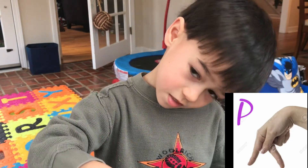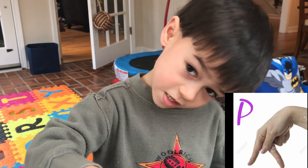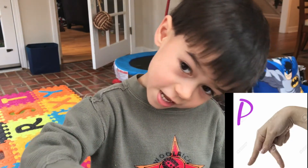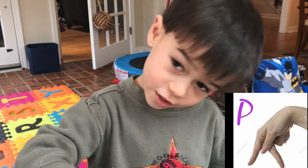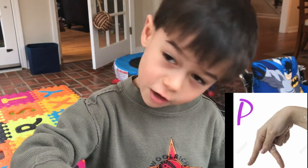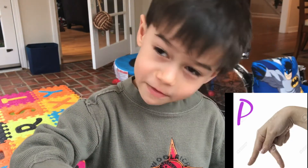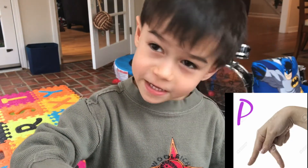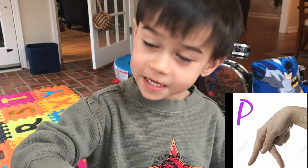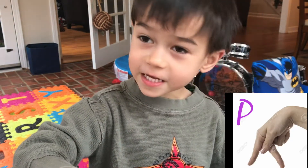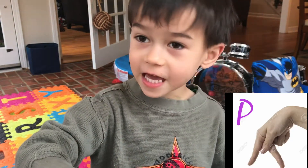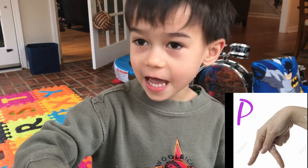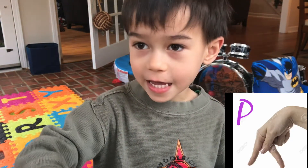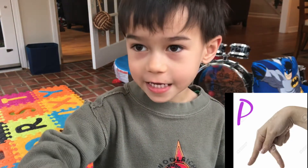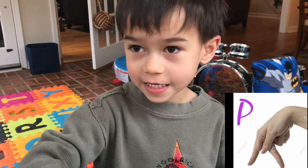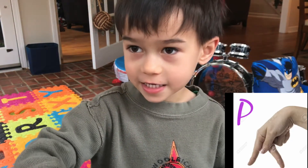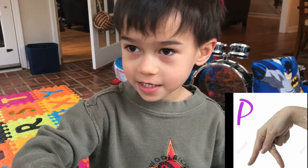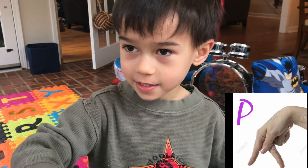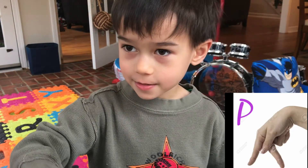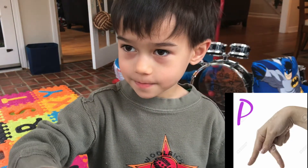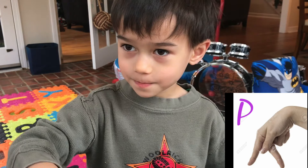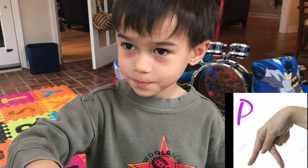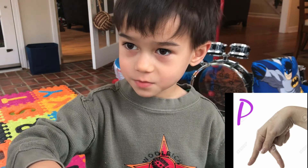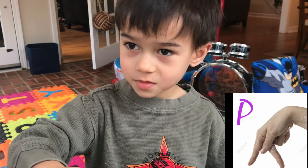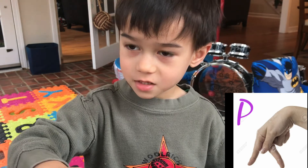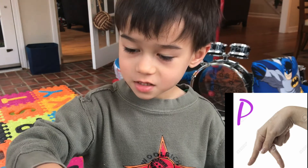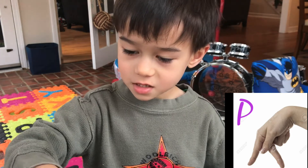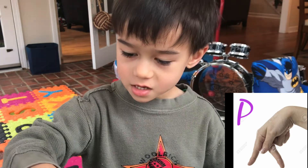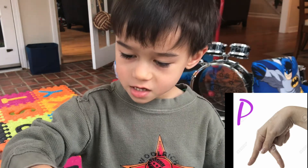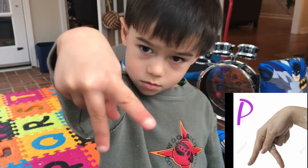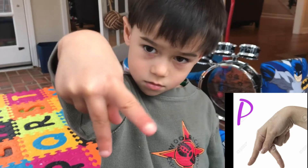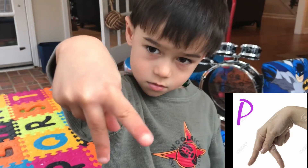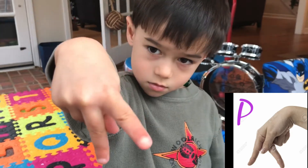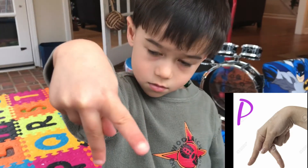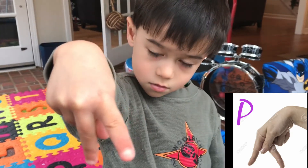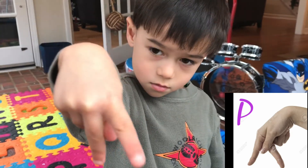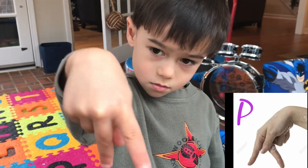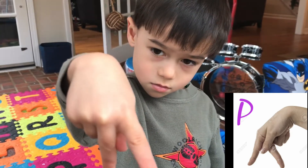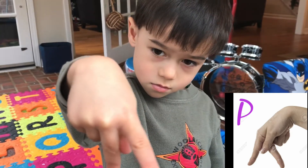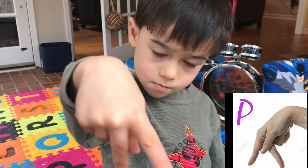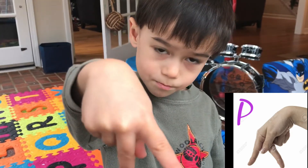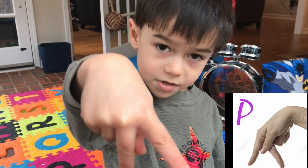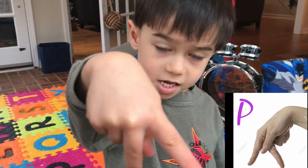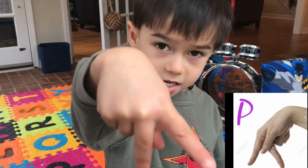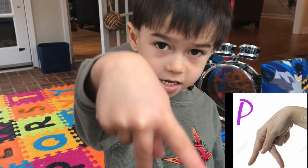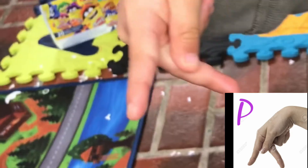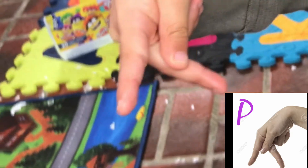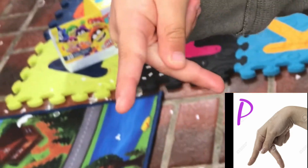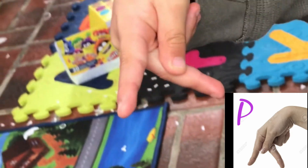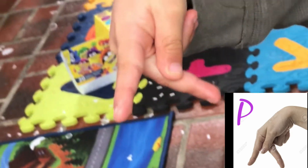Like I'm making K. But just upside down, like that? P. B.